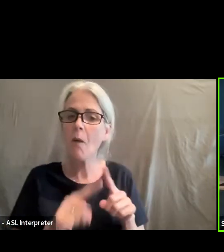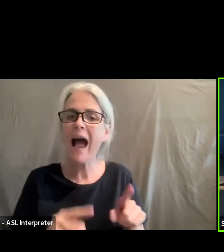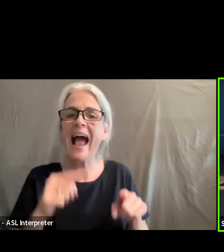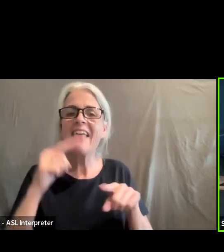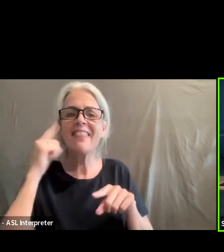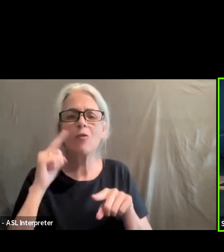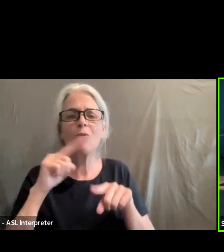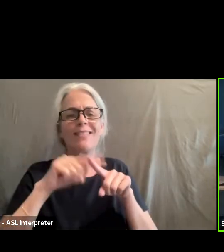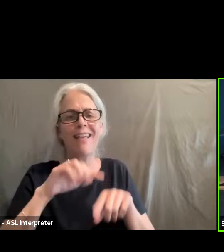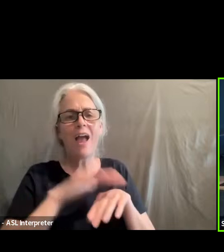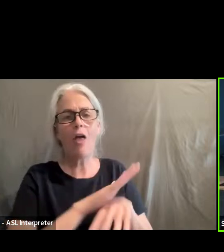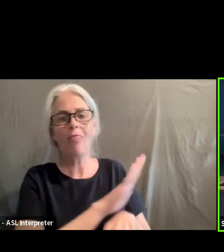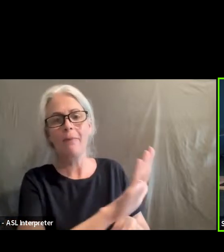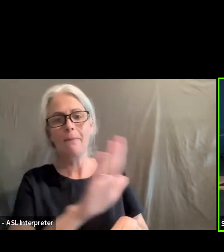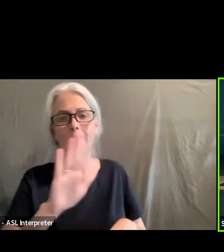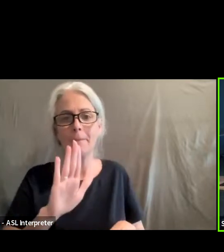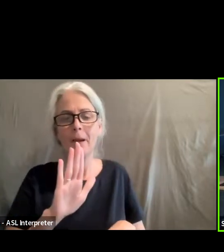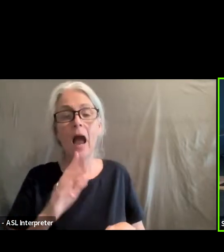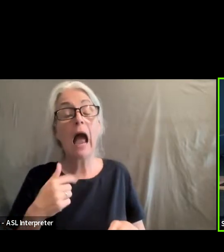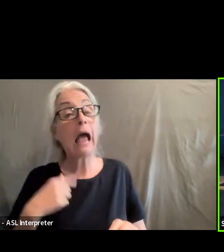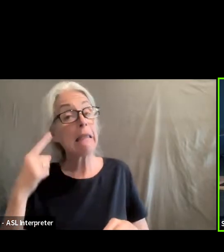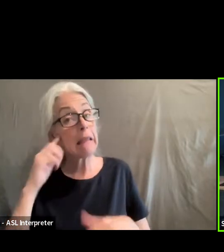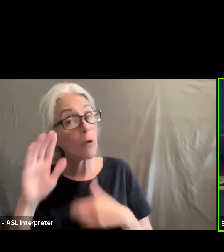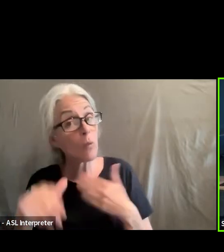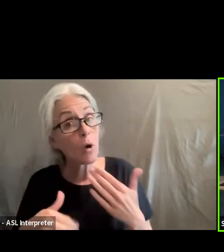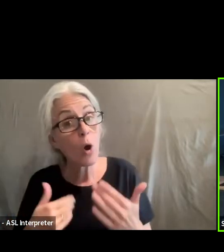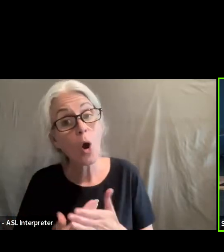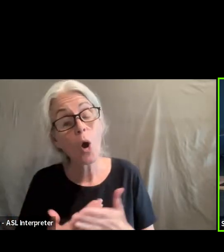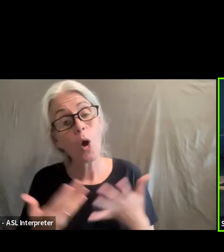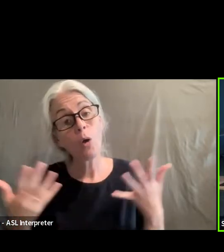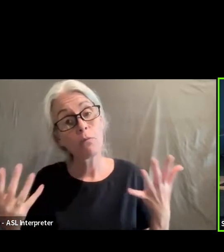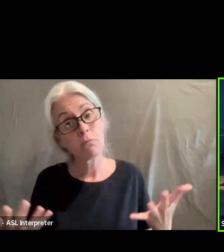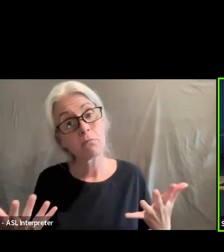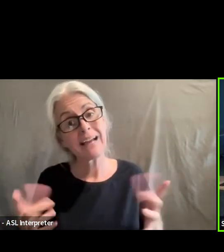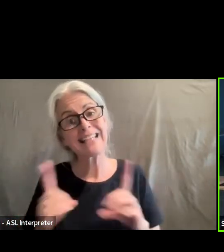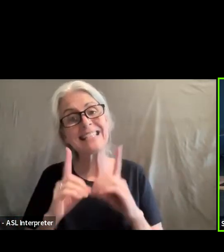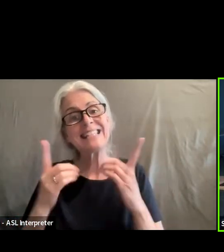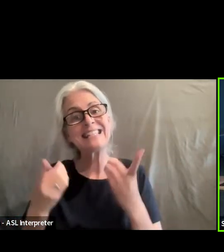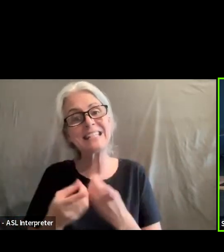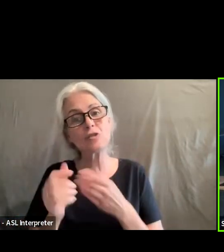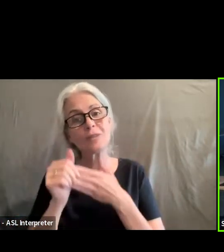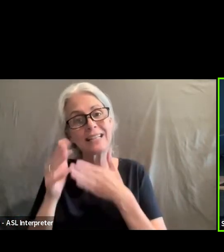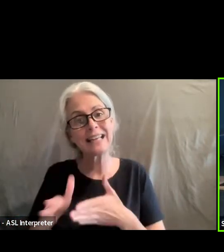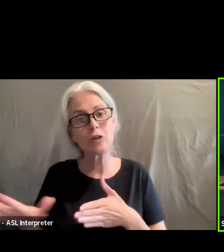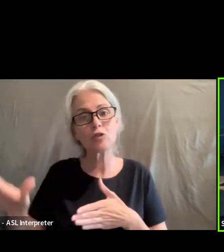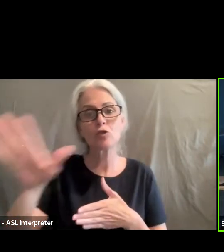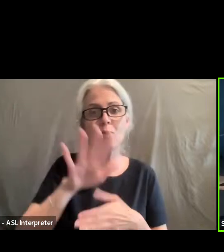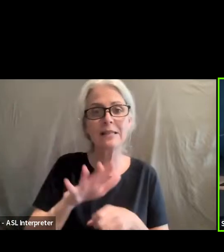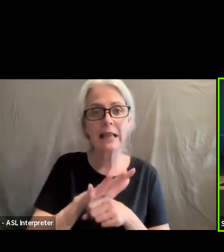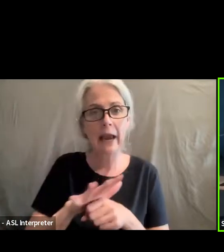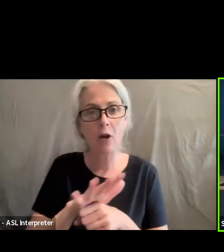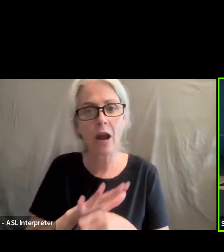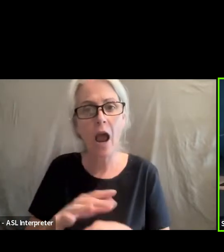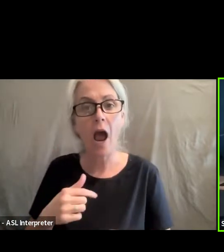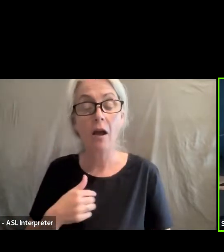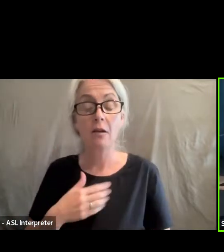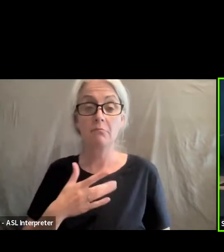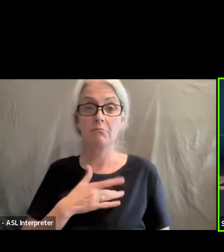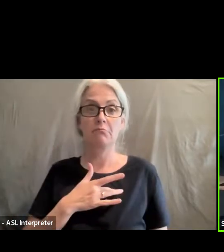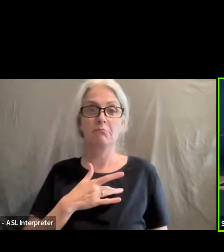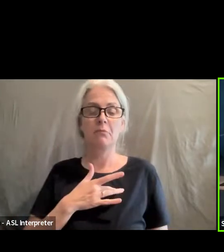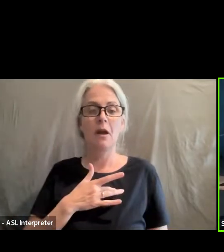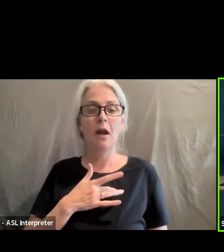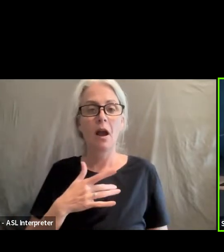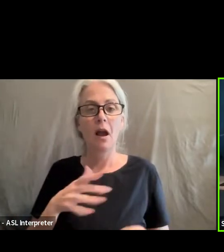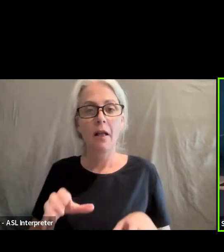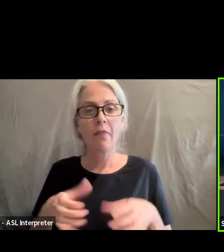piece of it, will be sort of, and again, I think we're all as district leaders across the region. I mean, I was just struck by the convening